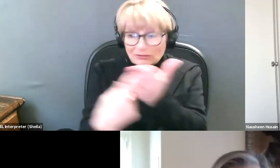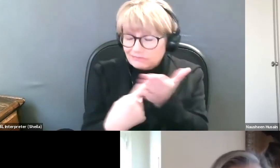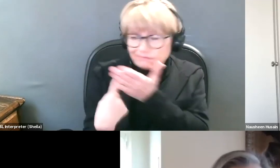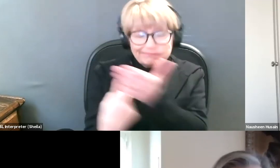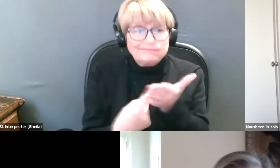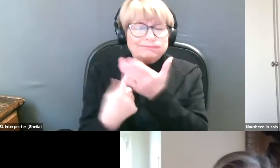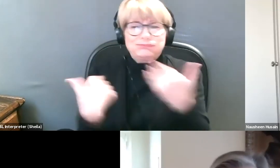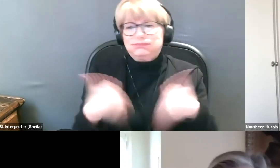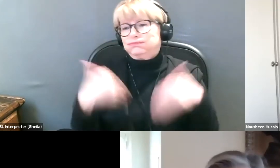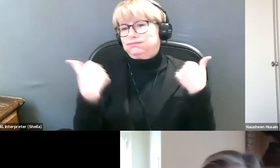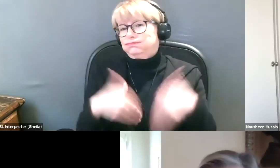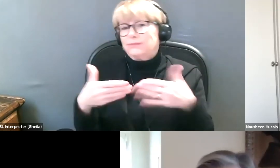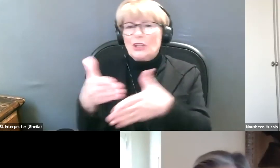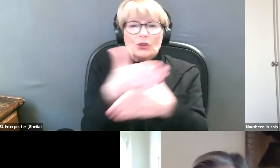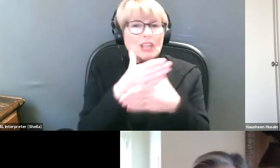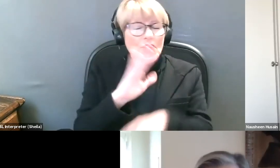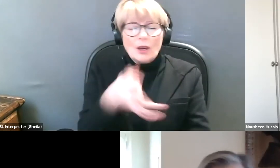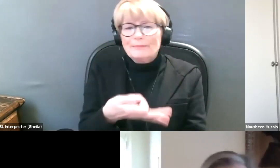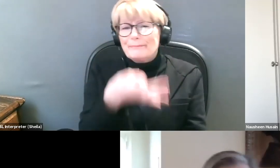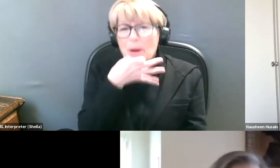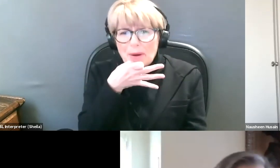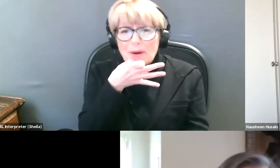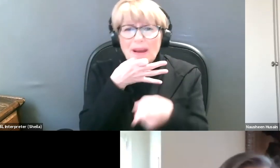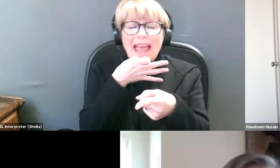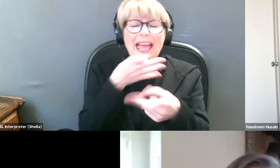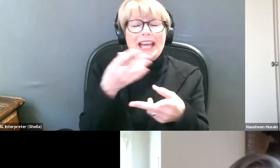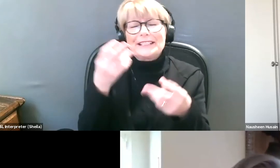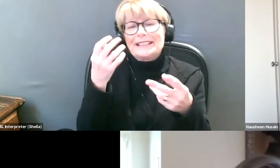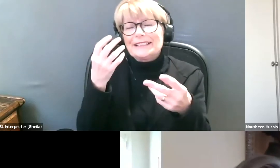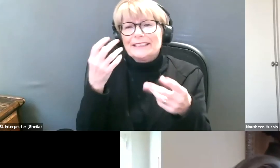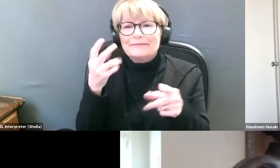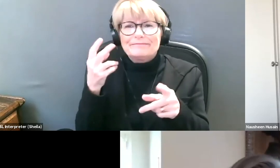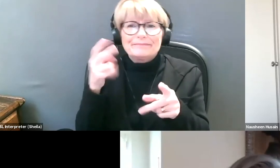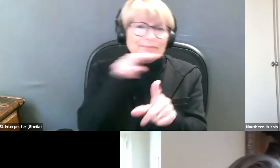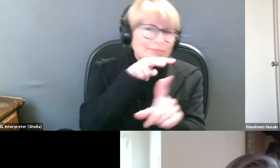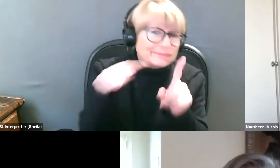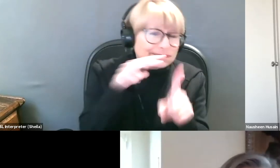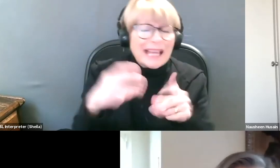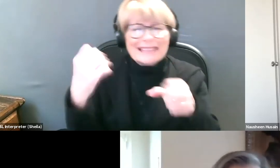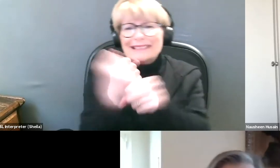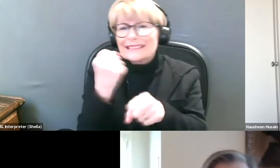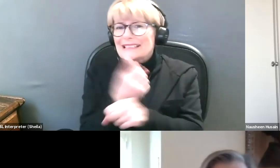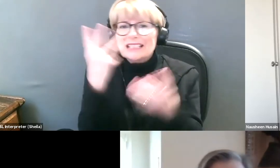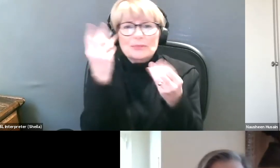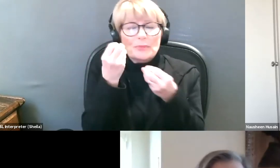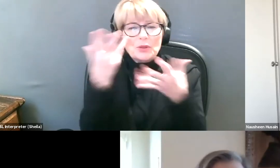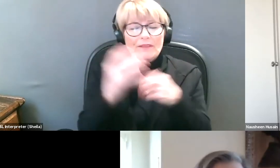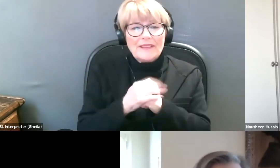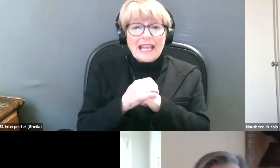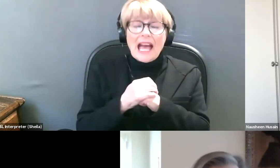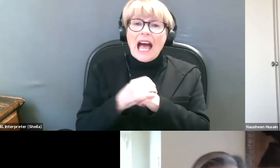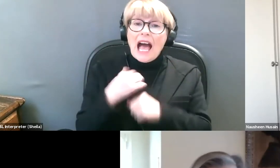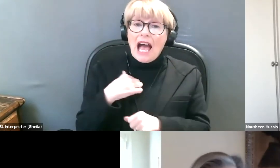and my goodness, you've shared your expertise and insights and statistics beautifully. And so I'm